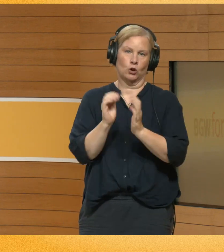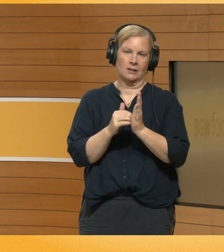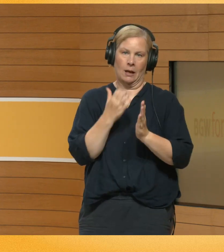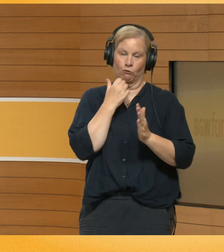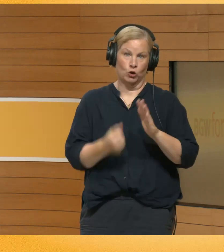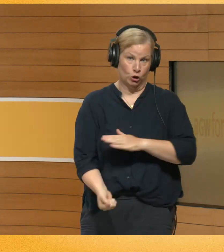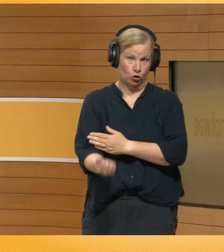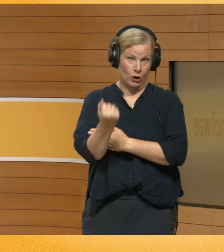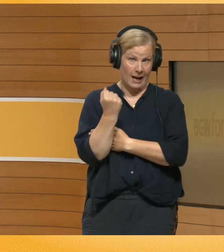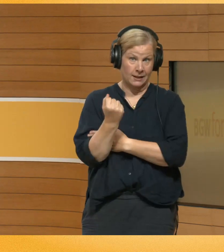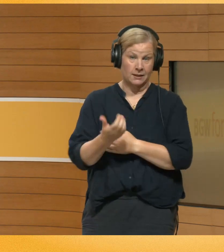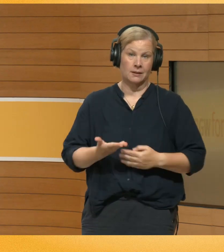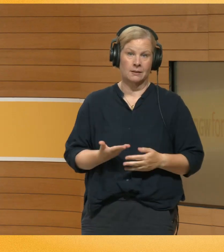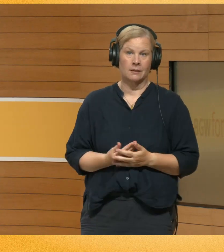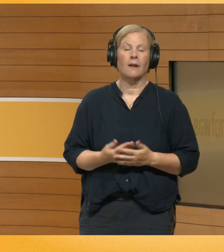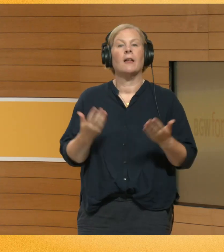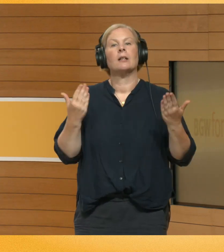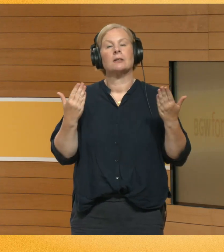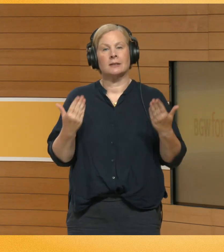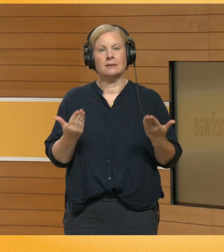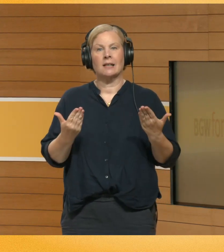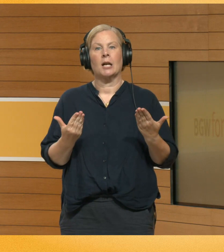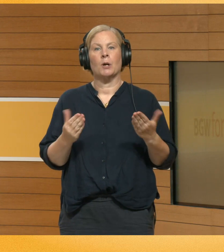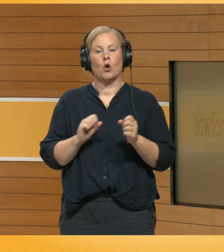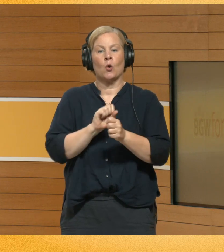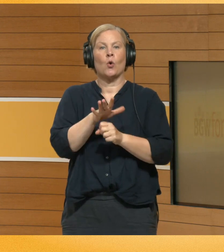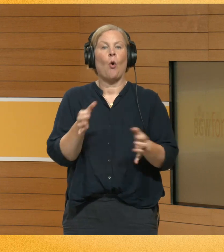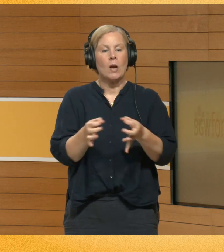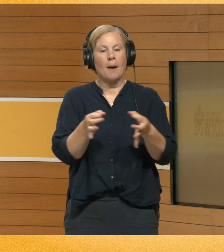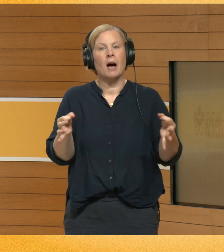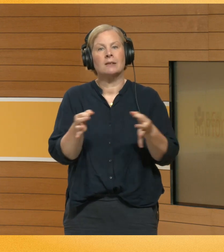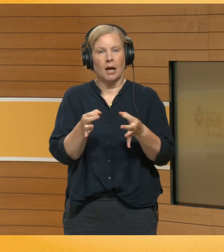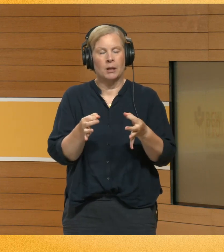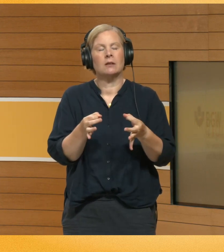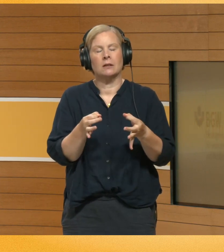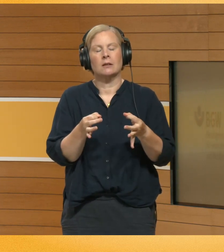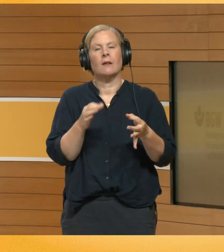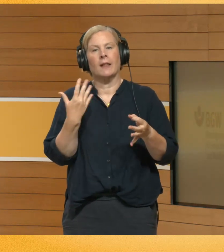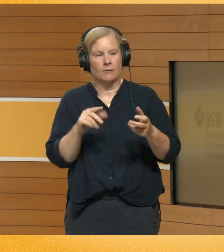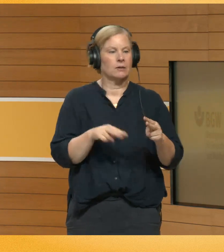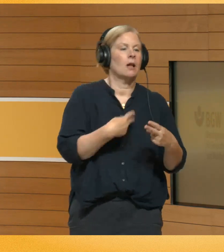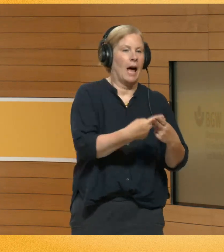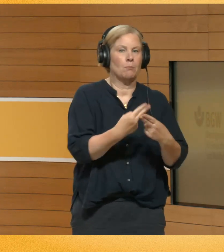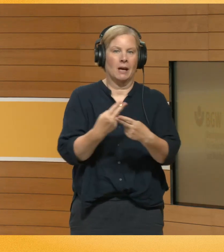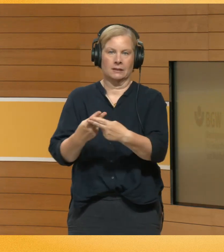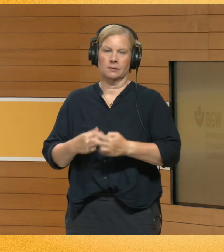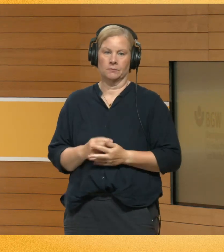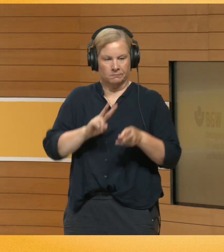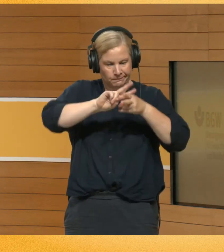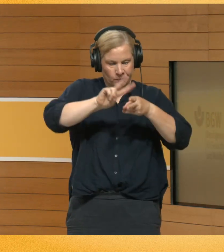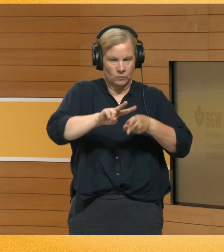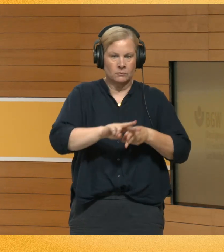relevant policies should be adapted to reaffirm the steps that have served all of us